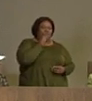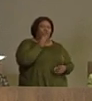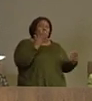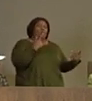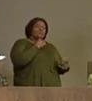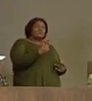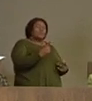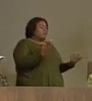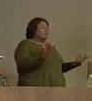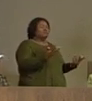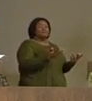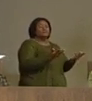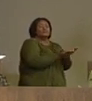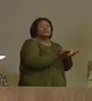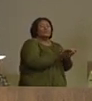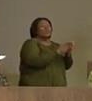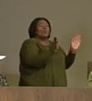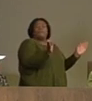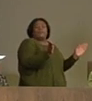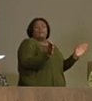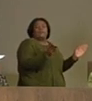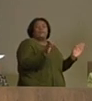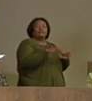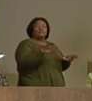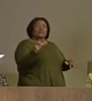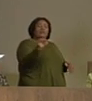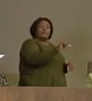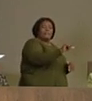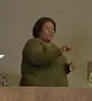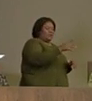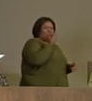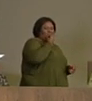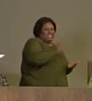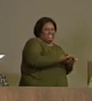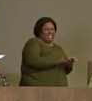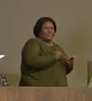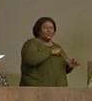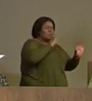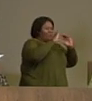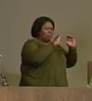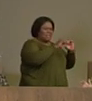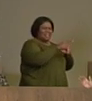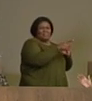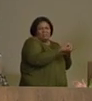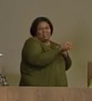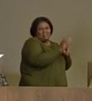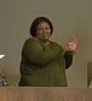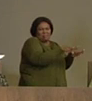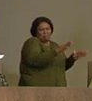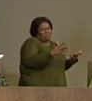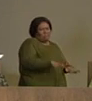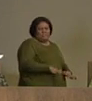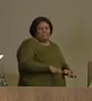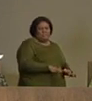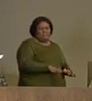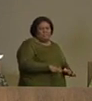kids must come back and eat. It's just not possible. So we have communicated that quite intensely, and that's why